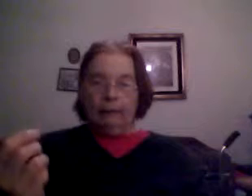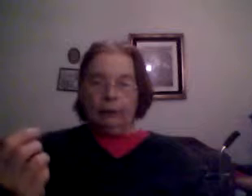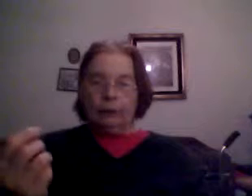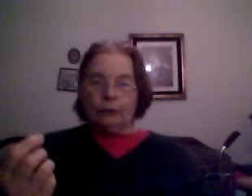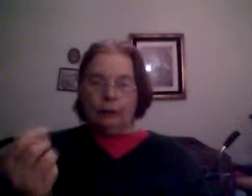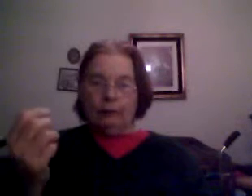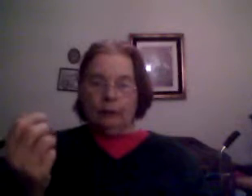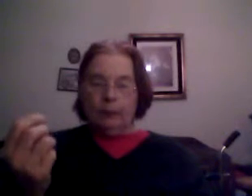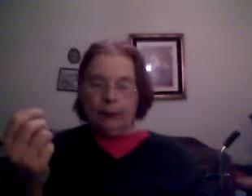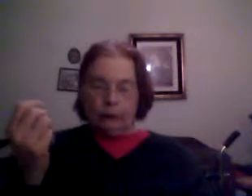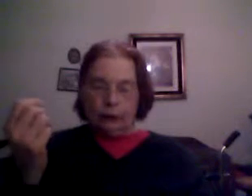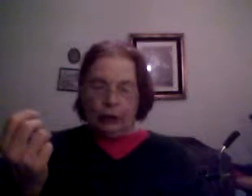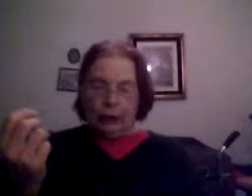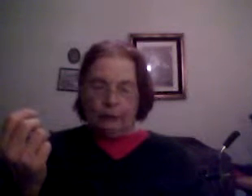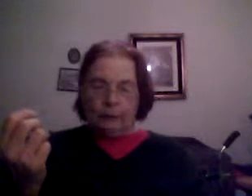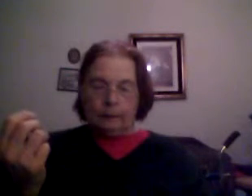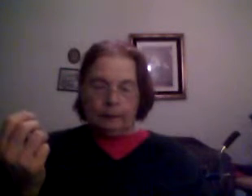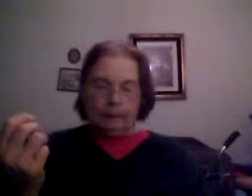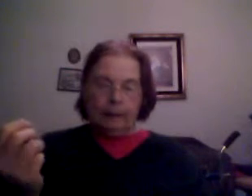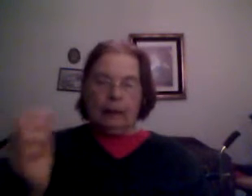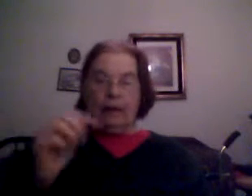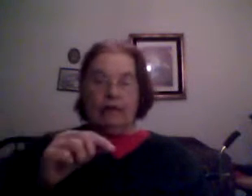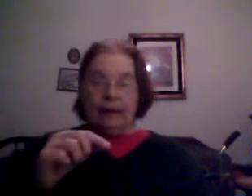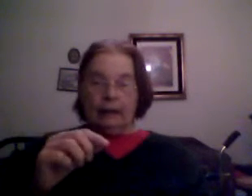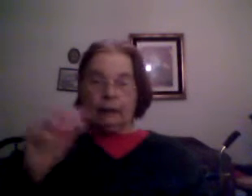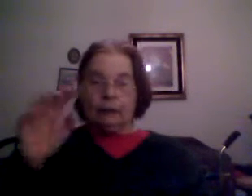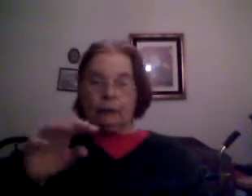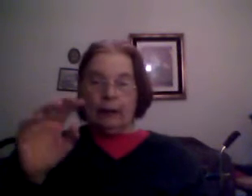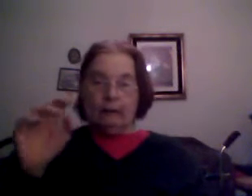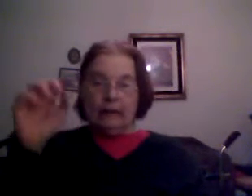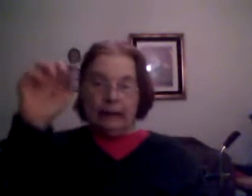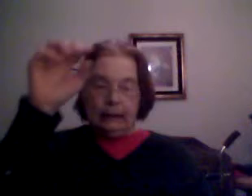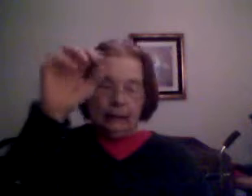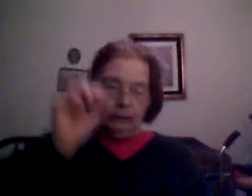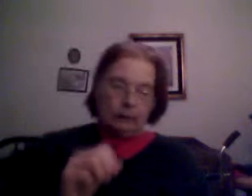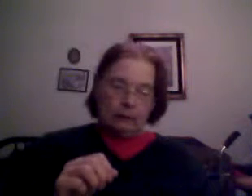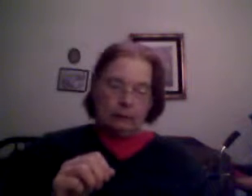After describing the basic shape, then describe the details.